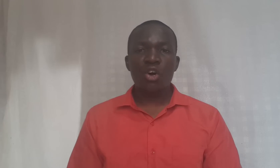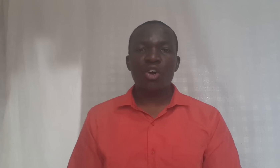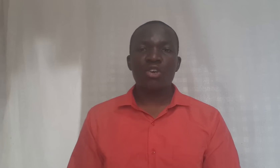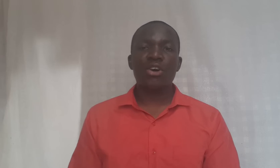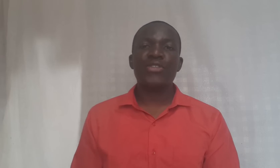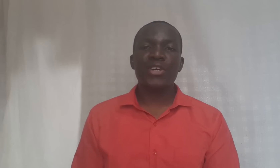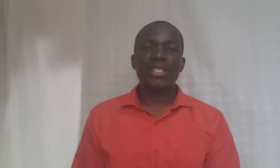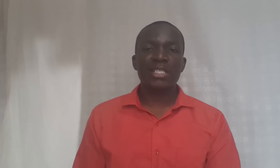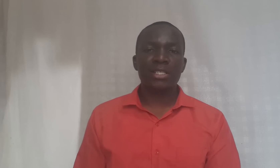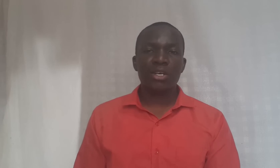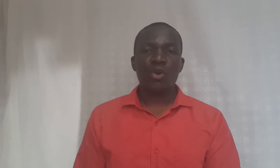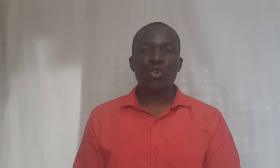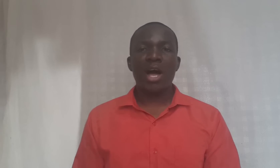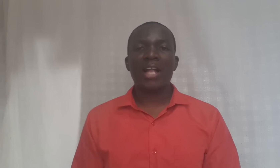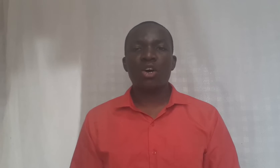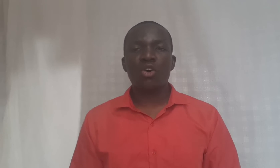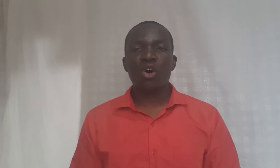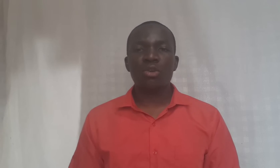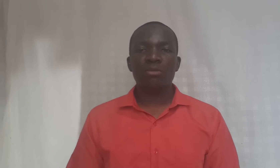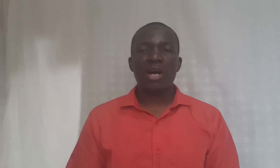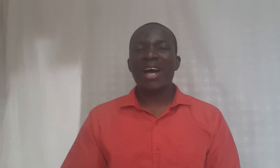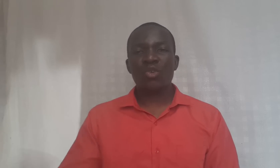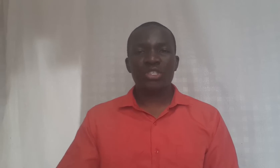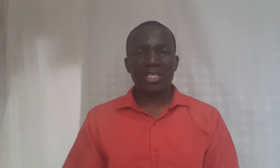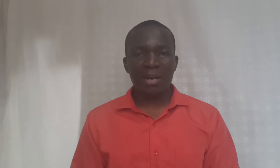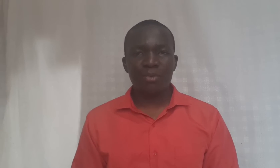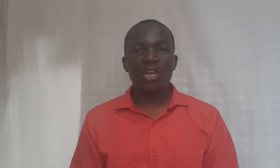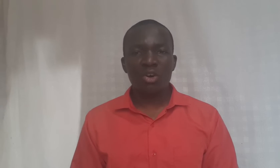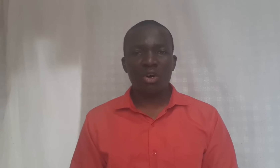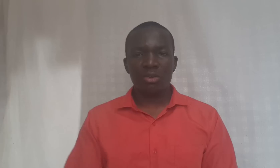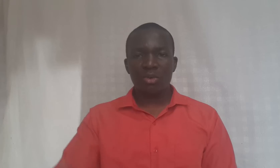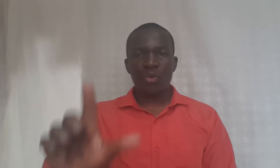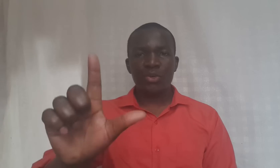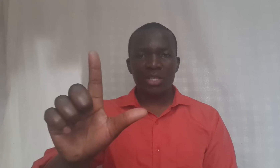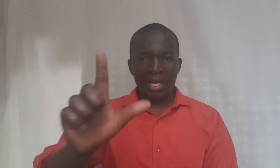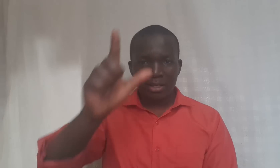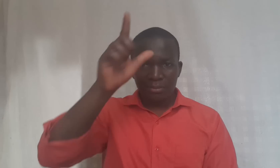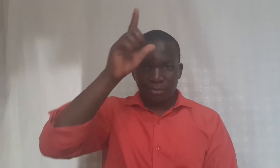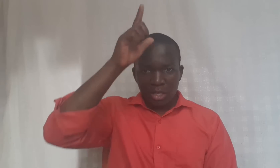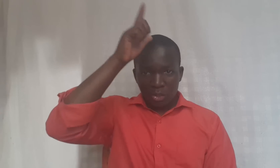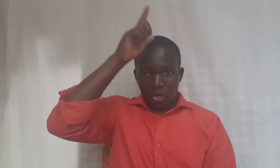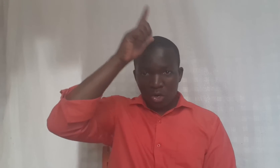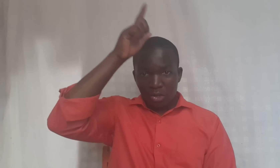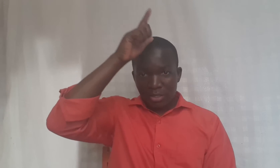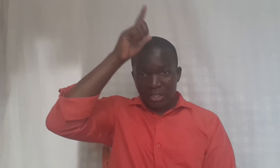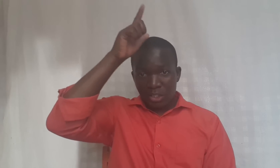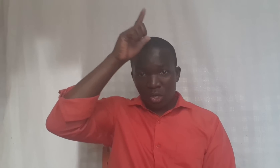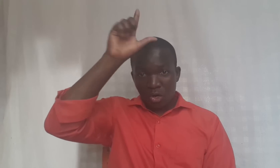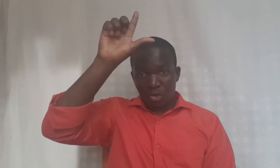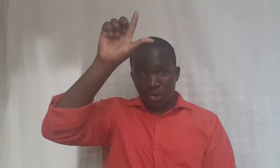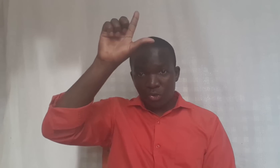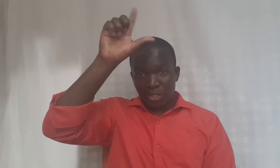local authority or a rural setup. Local, we use L. Local, this is local, use